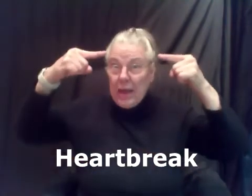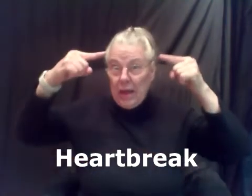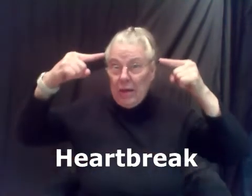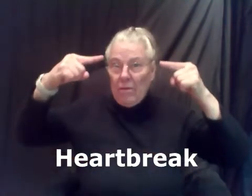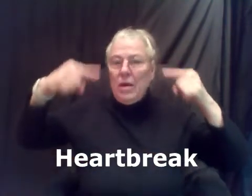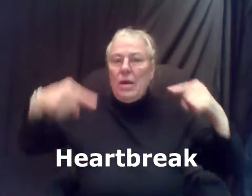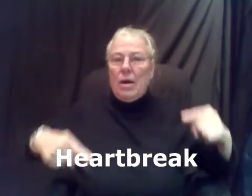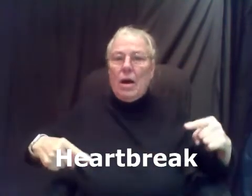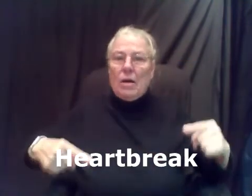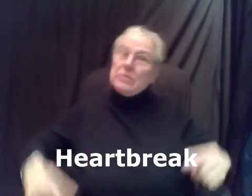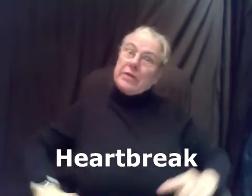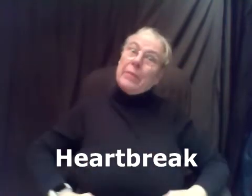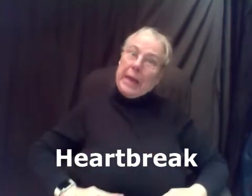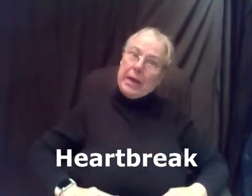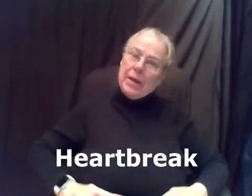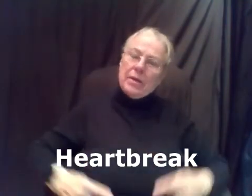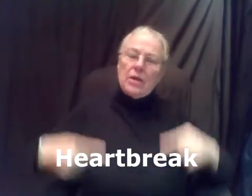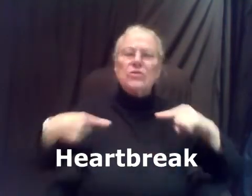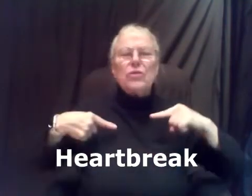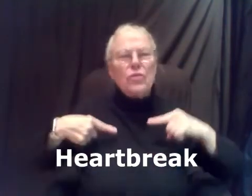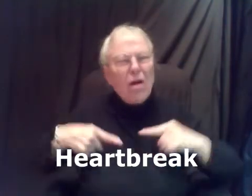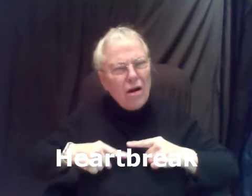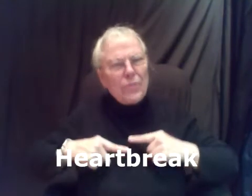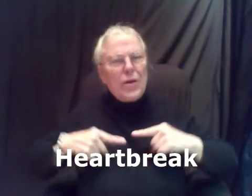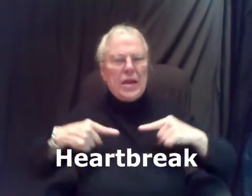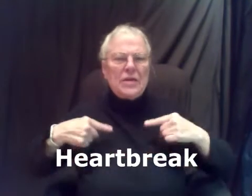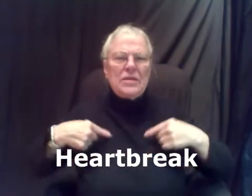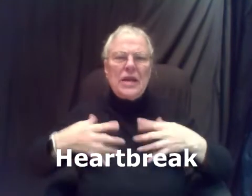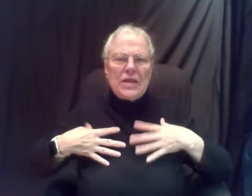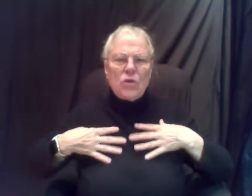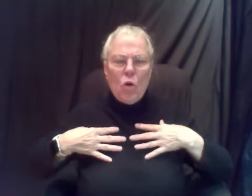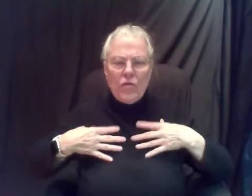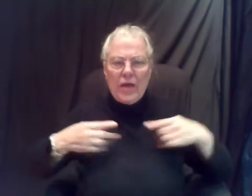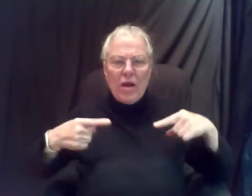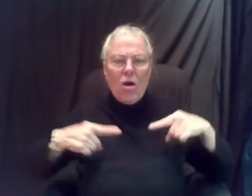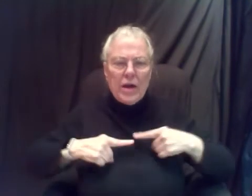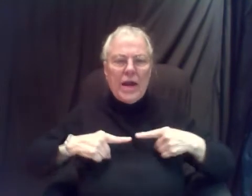here, tummy ache down here. So the heartbreak, it's over that heart area.